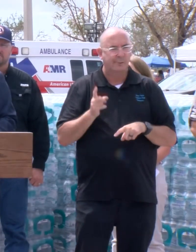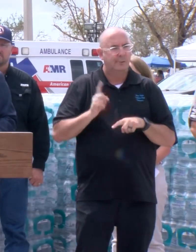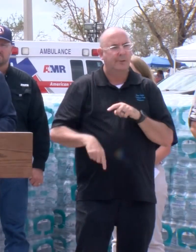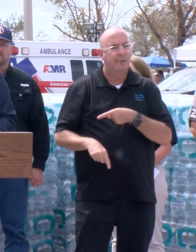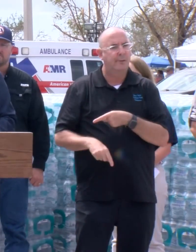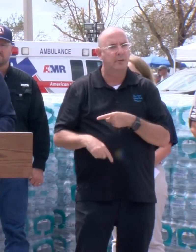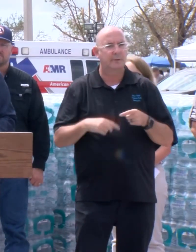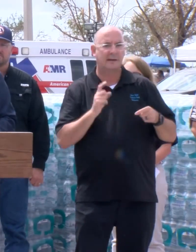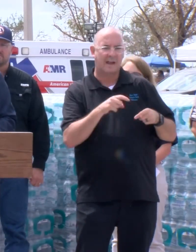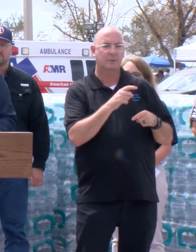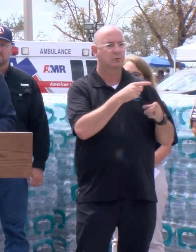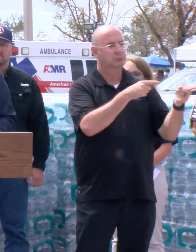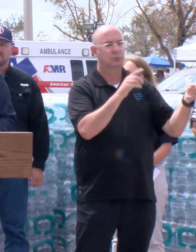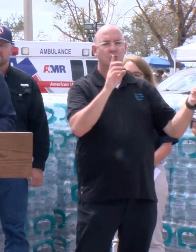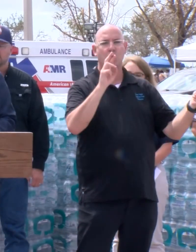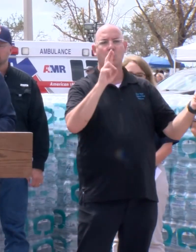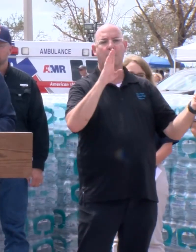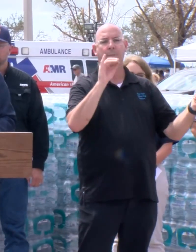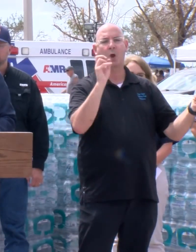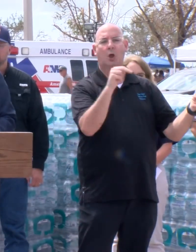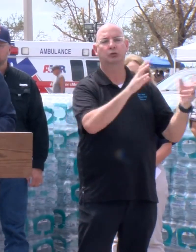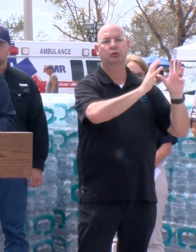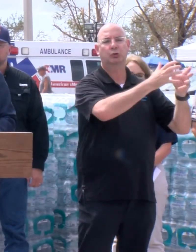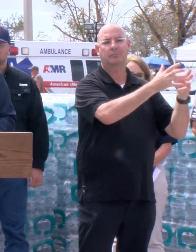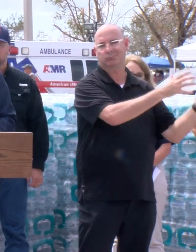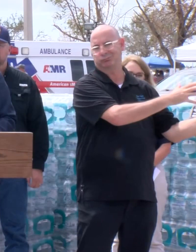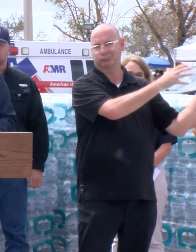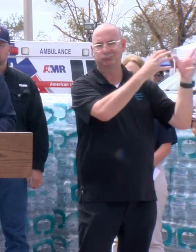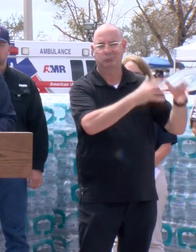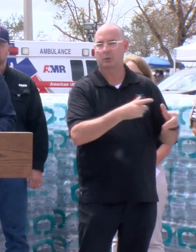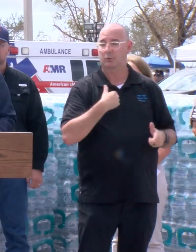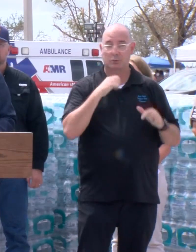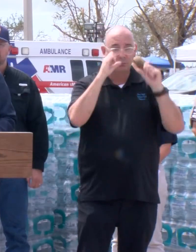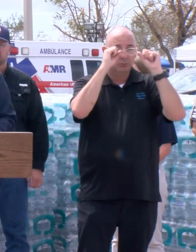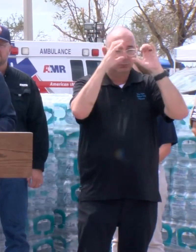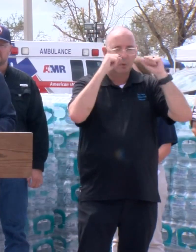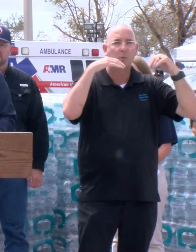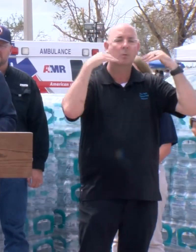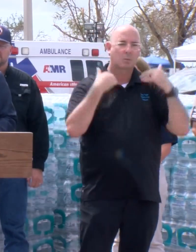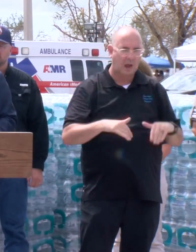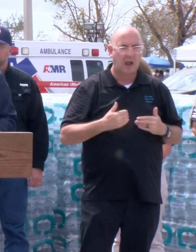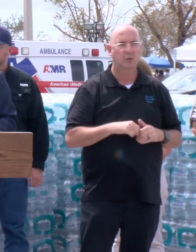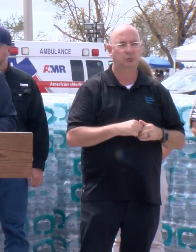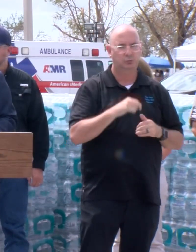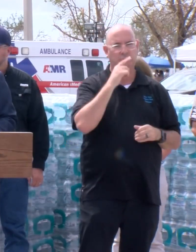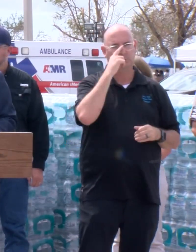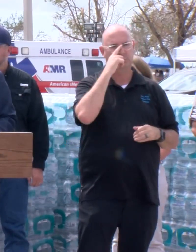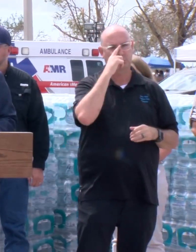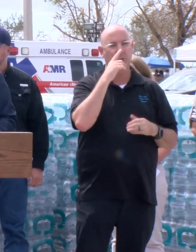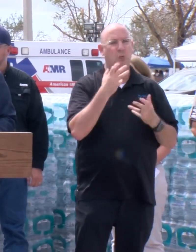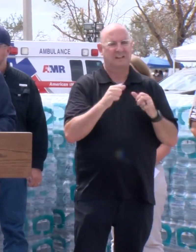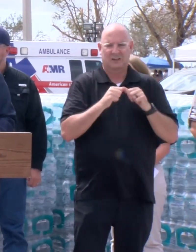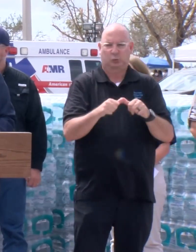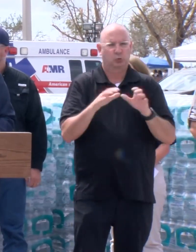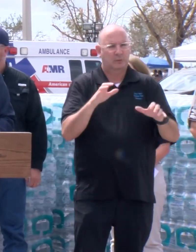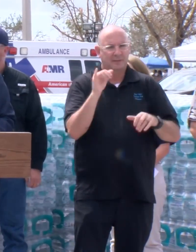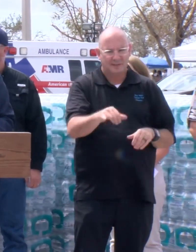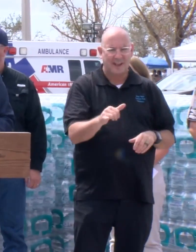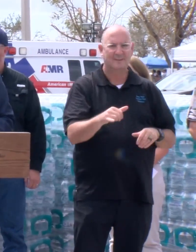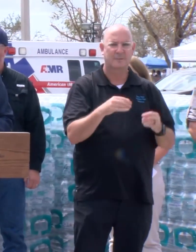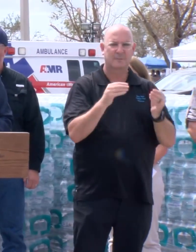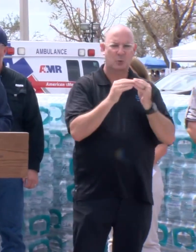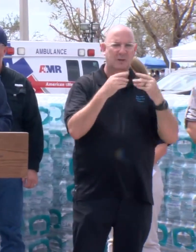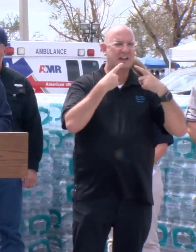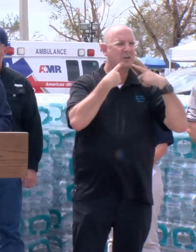you have these other groups that are really doing a fantastic job. So we wanna continue to do that. We're also gonna be having more announcements about